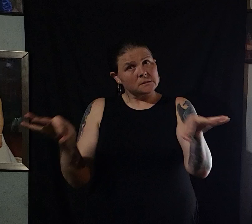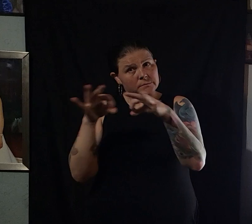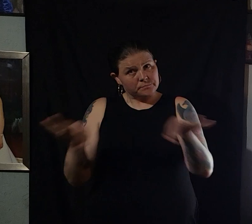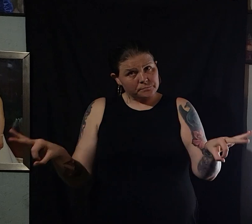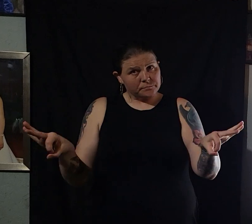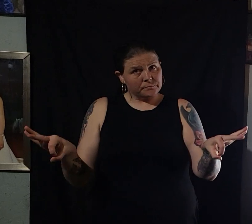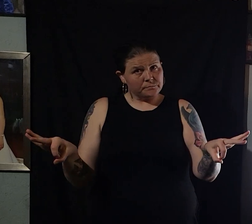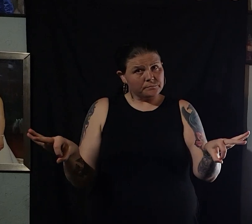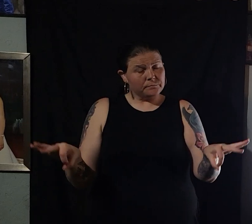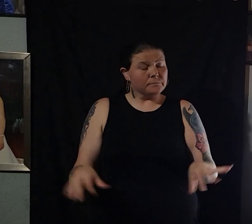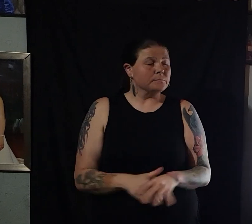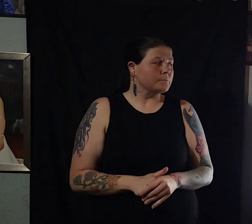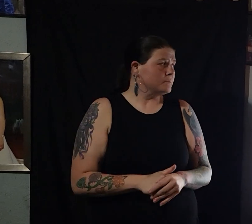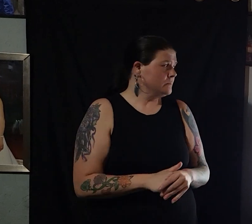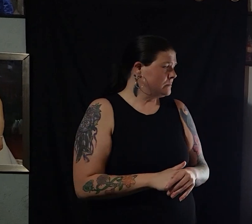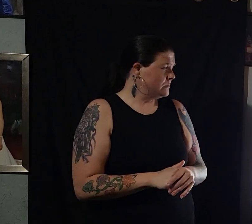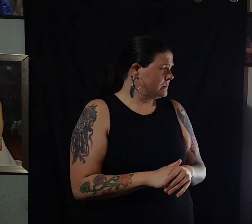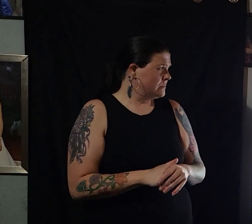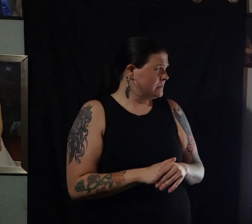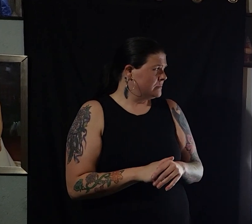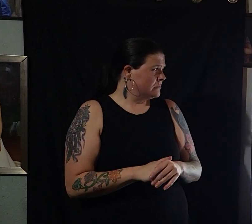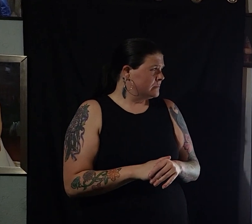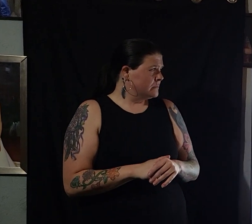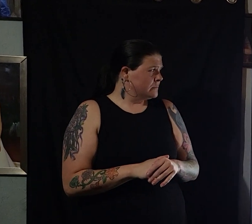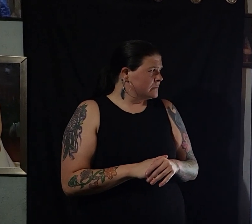a sentence.